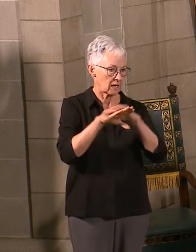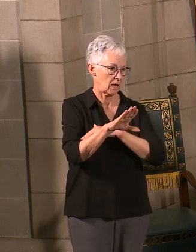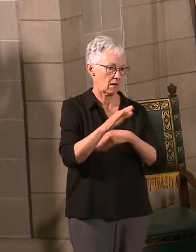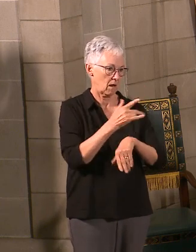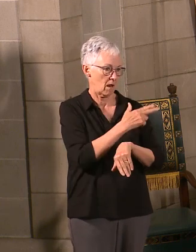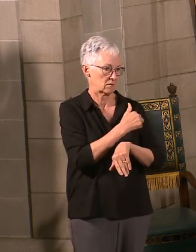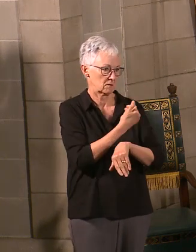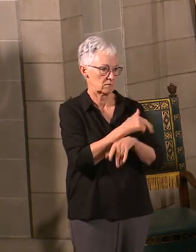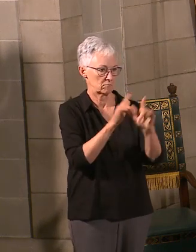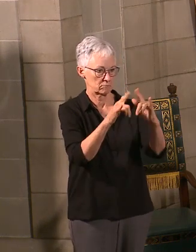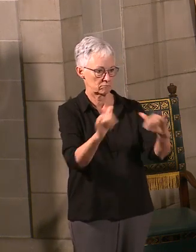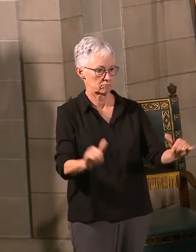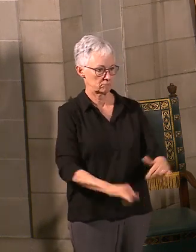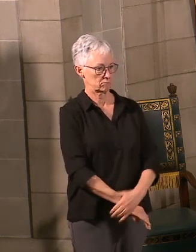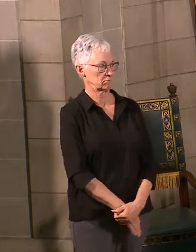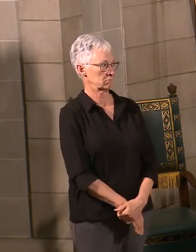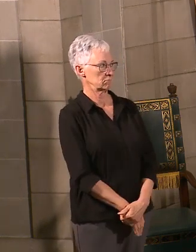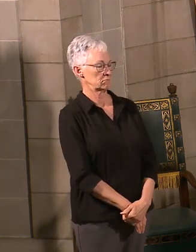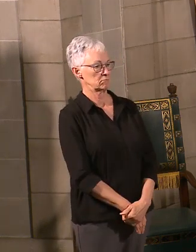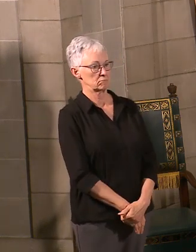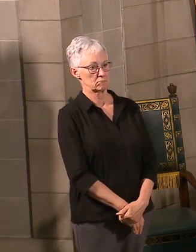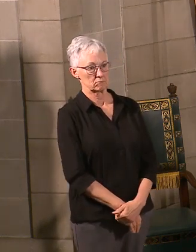questions?